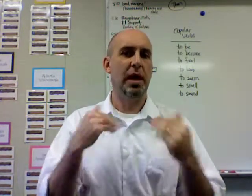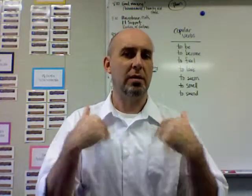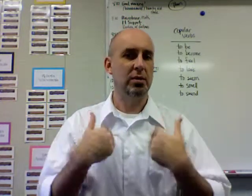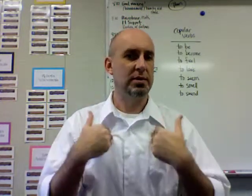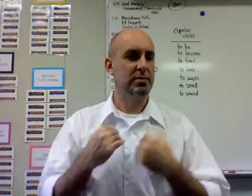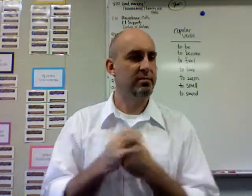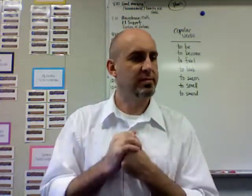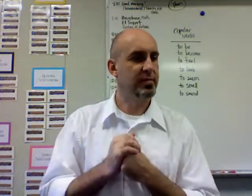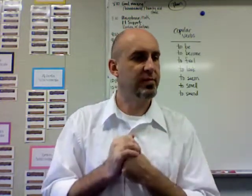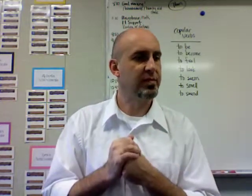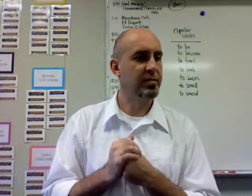animals.